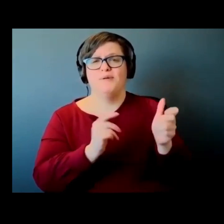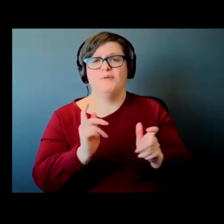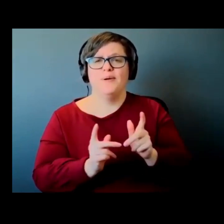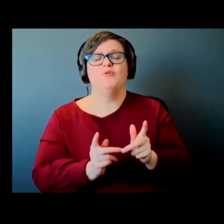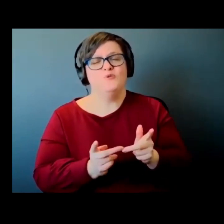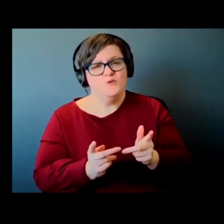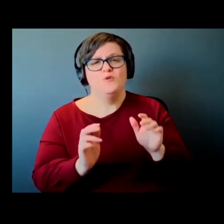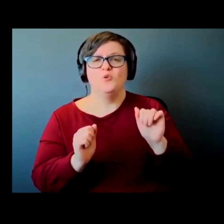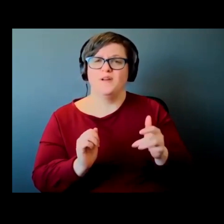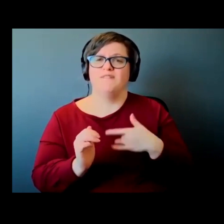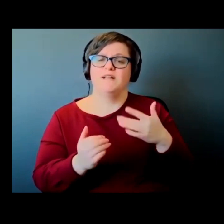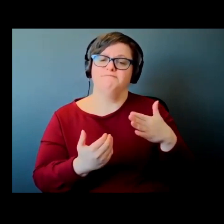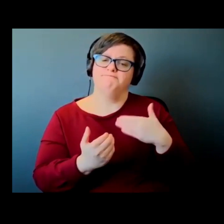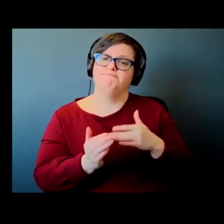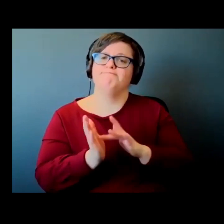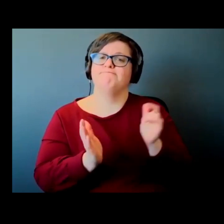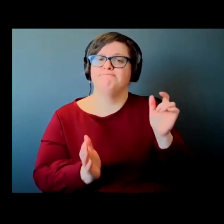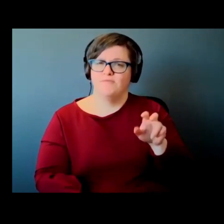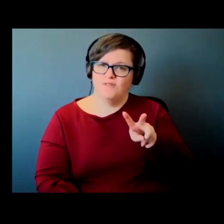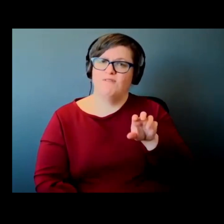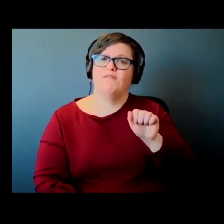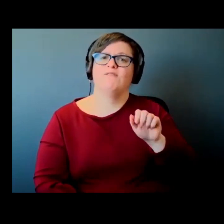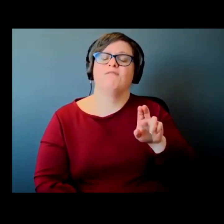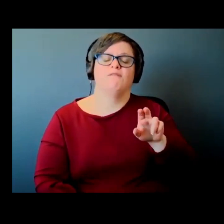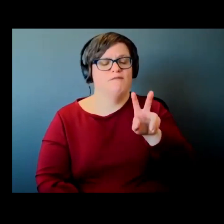it's just it's a tricky situation.